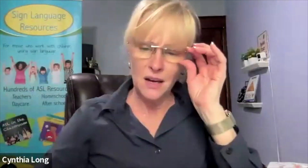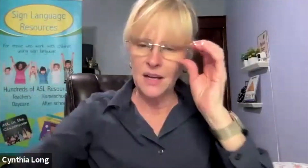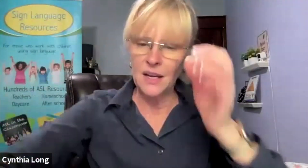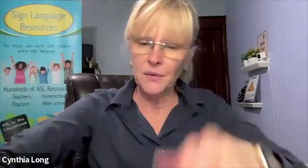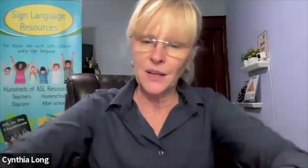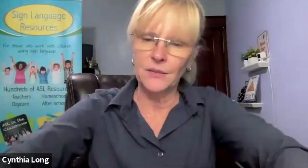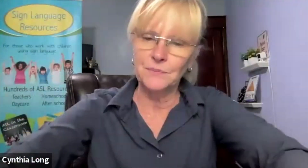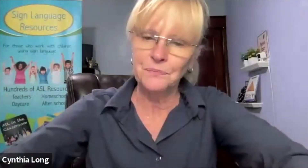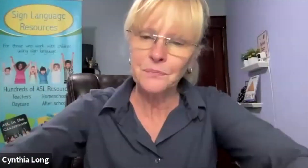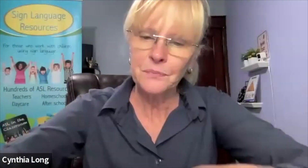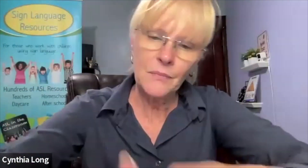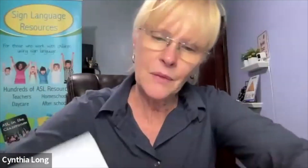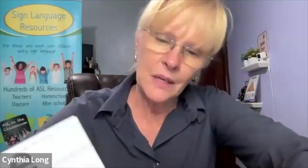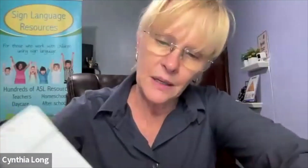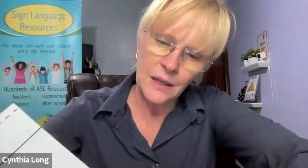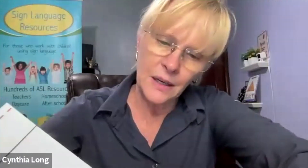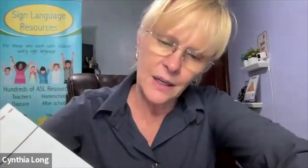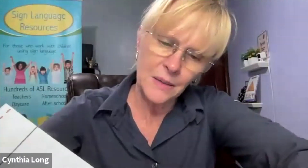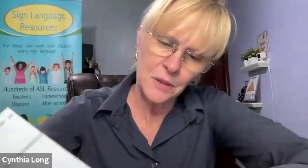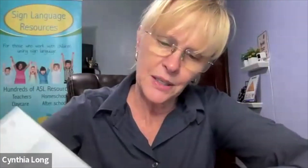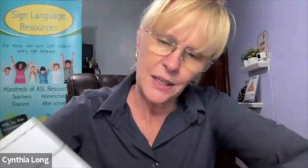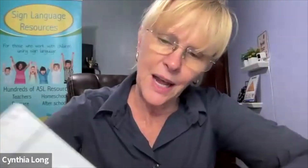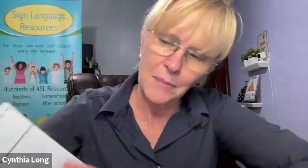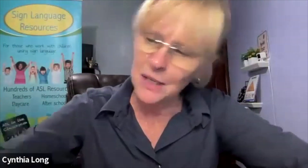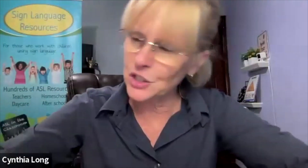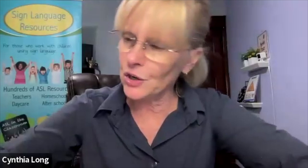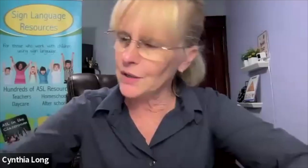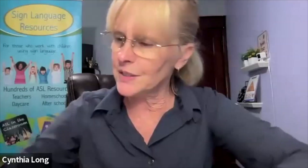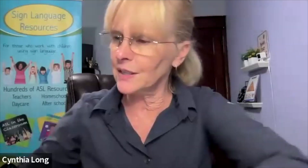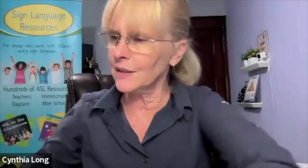Here we go. I am looking at my charts here